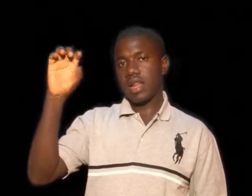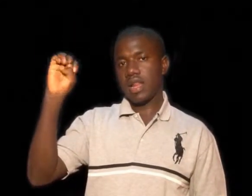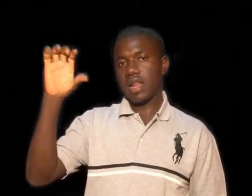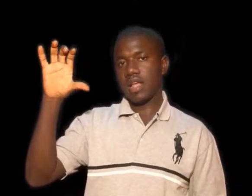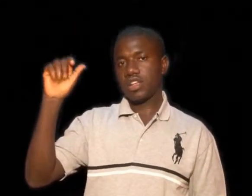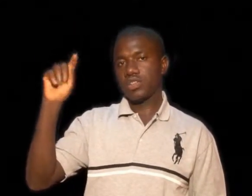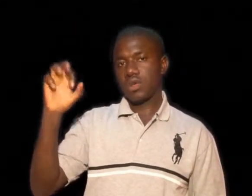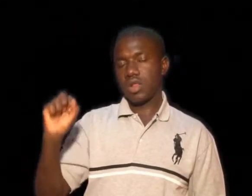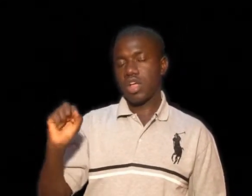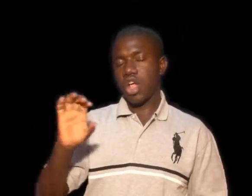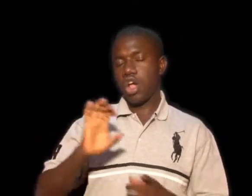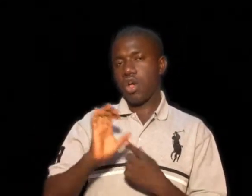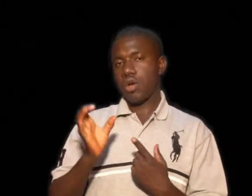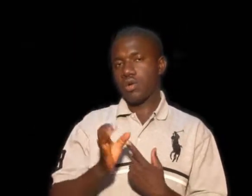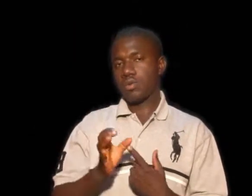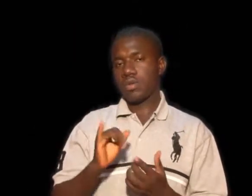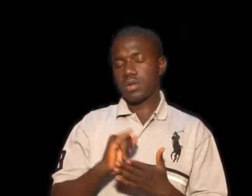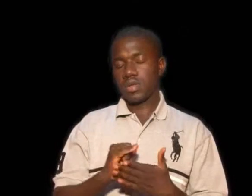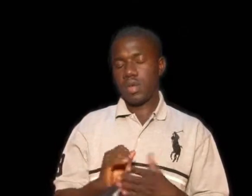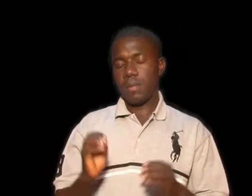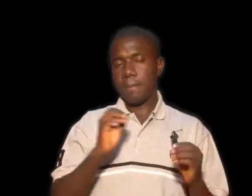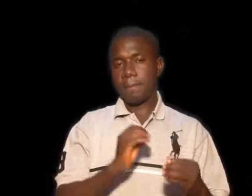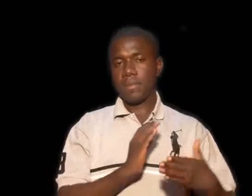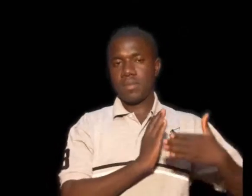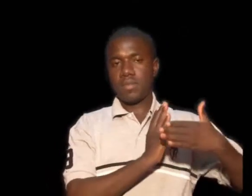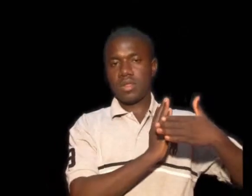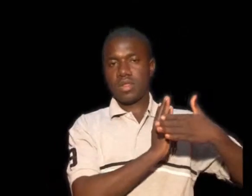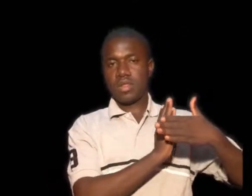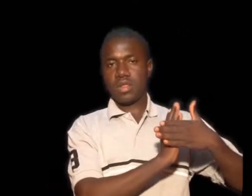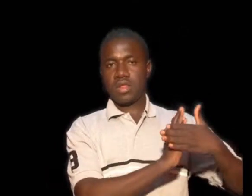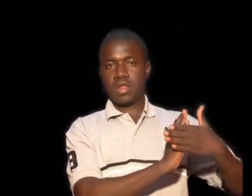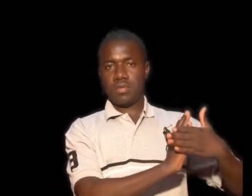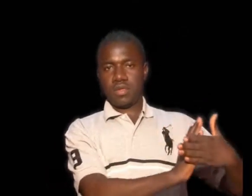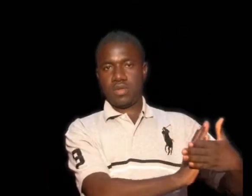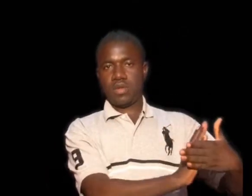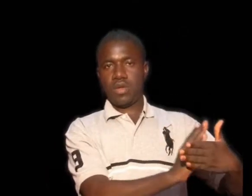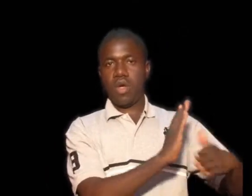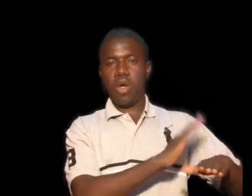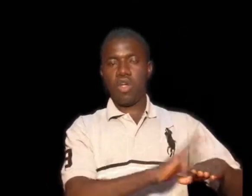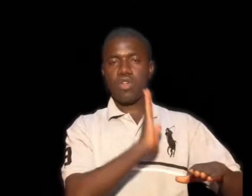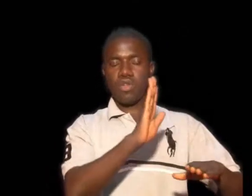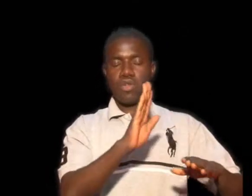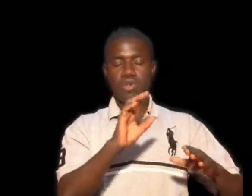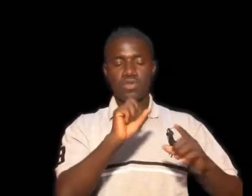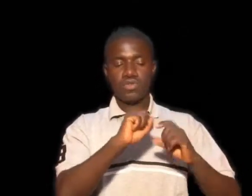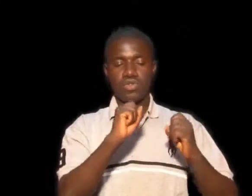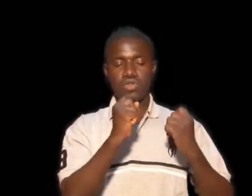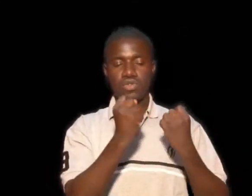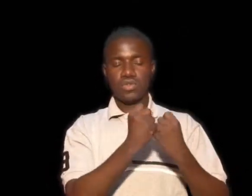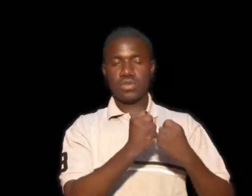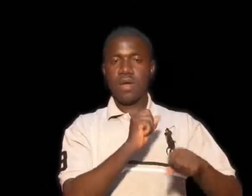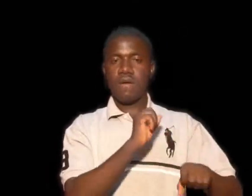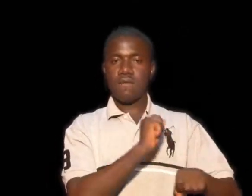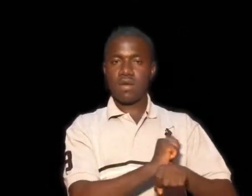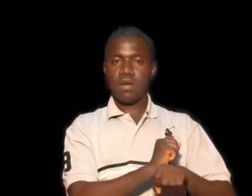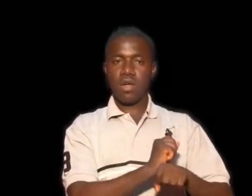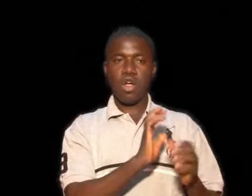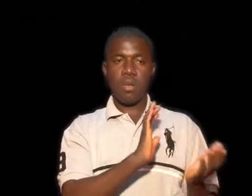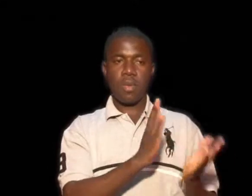mental, or sensory characteristic or condition which places limitations on an individual's personal or social functioning in